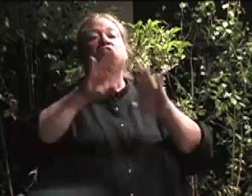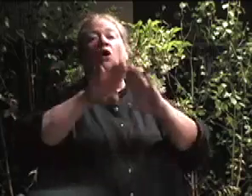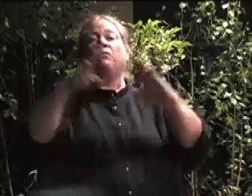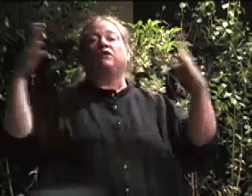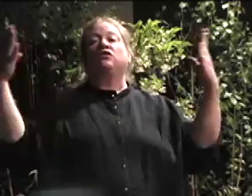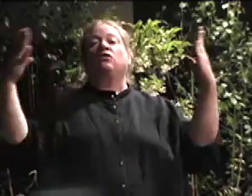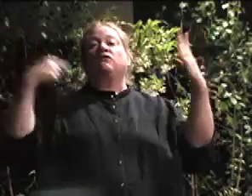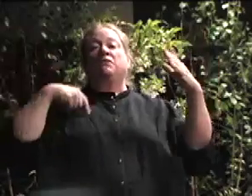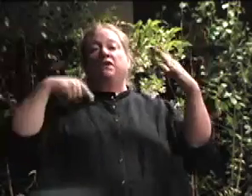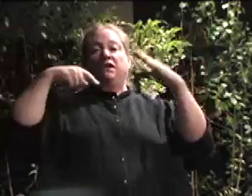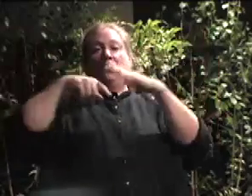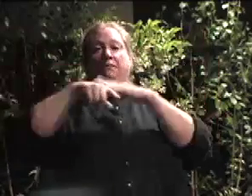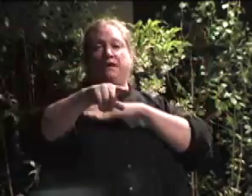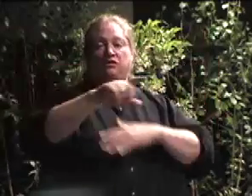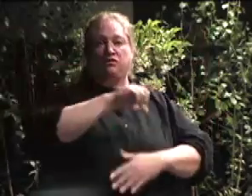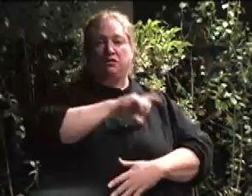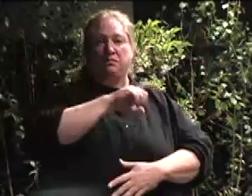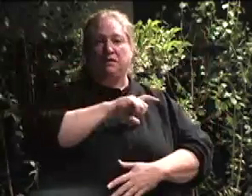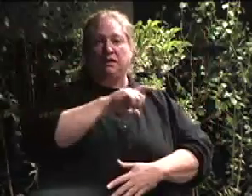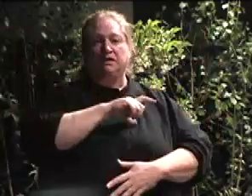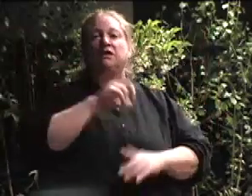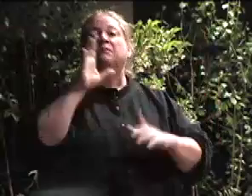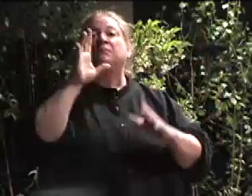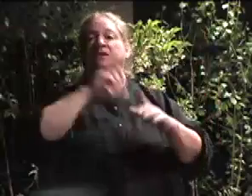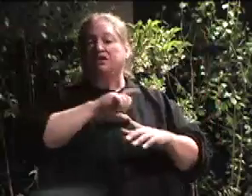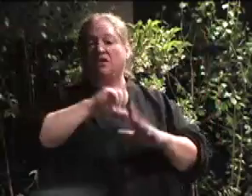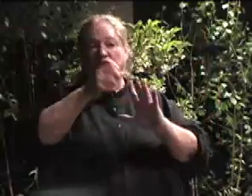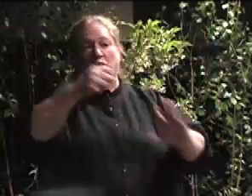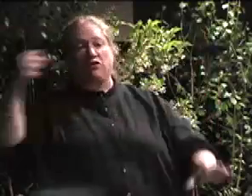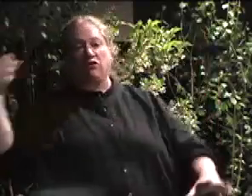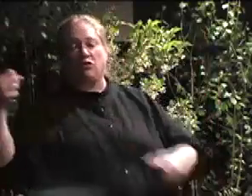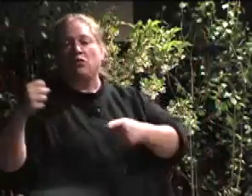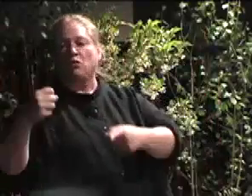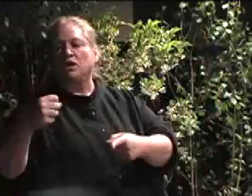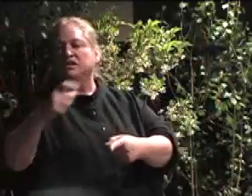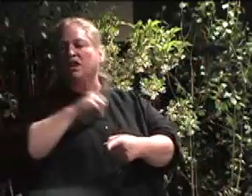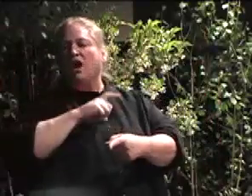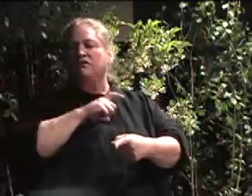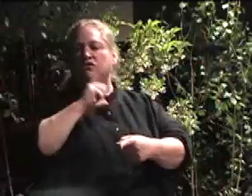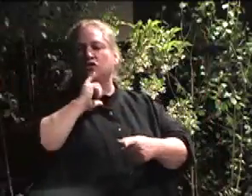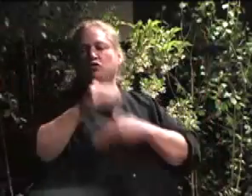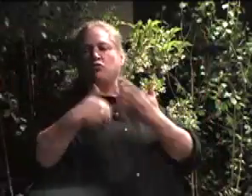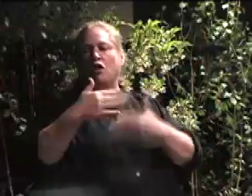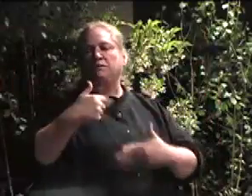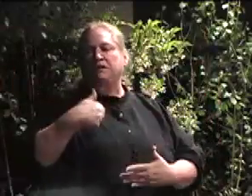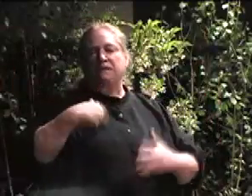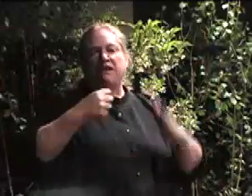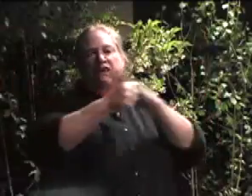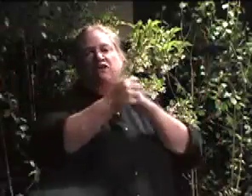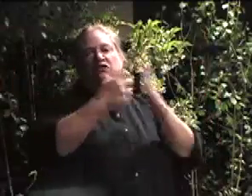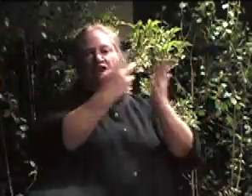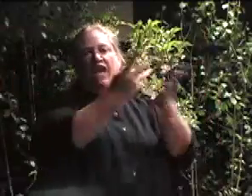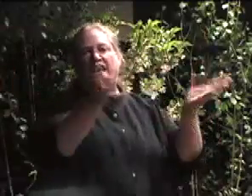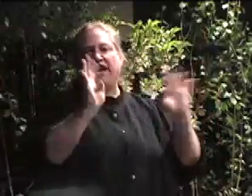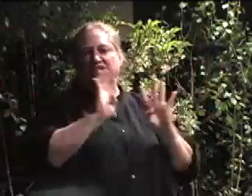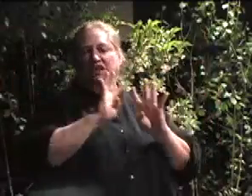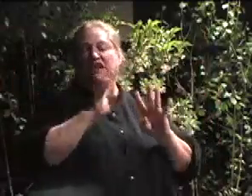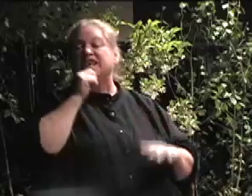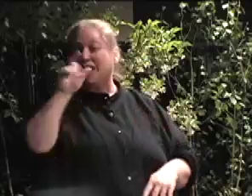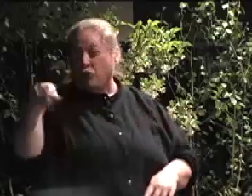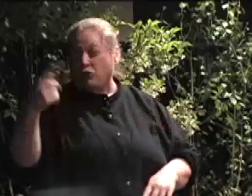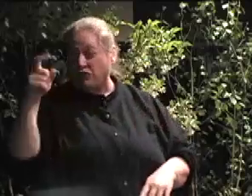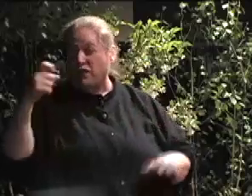to come into the news conference, the police officer who opened the door was the officer who processed me in the police cages. And I said, you not only have to let